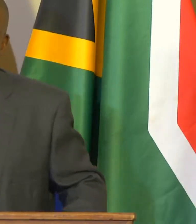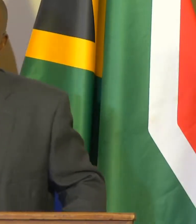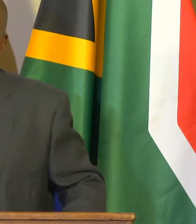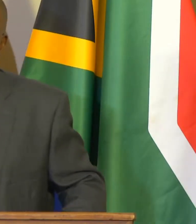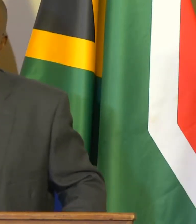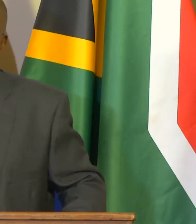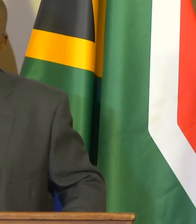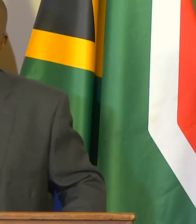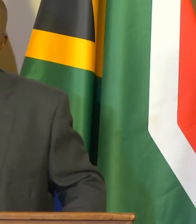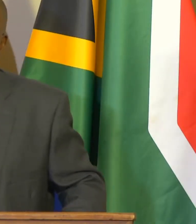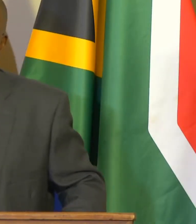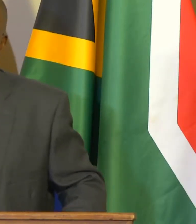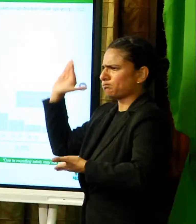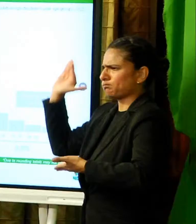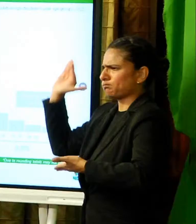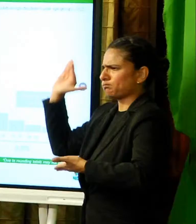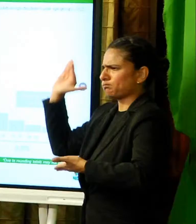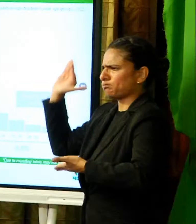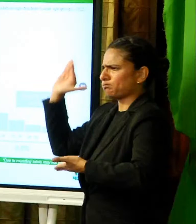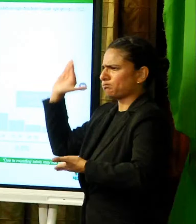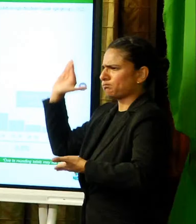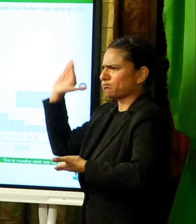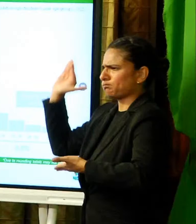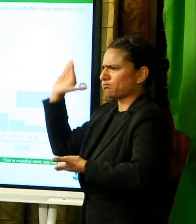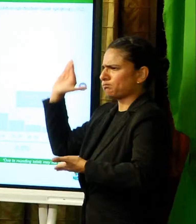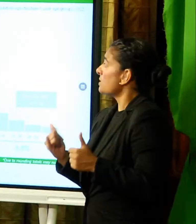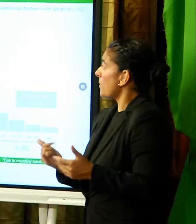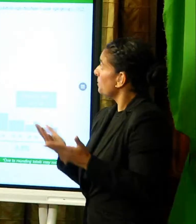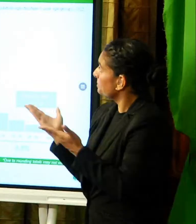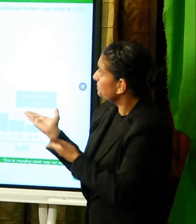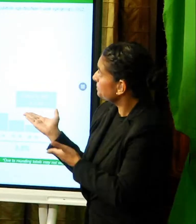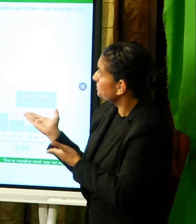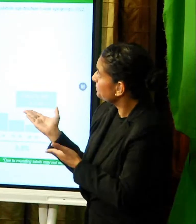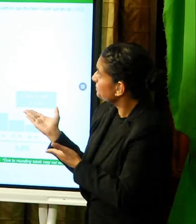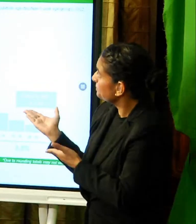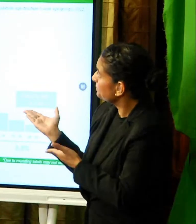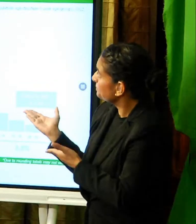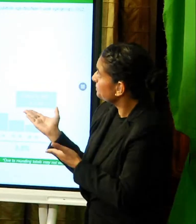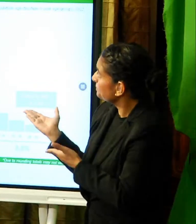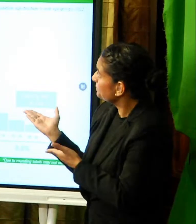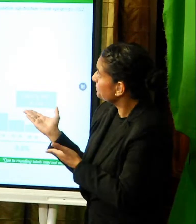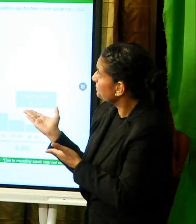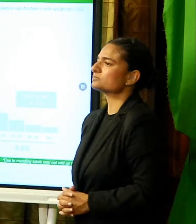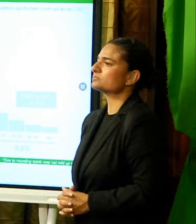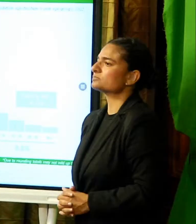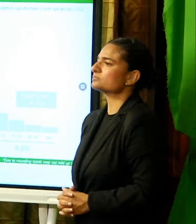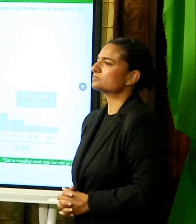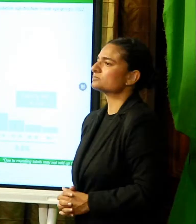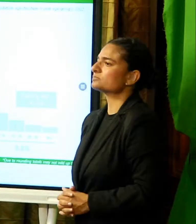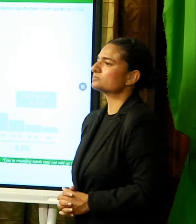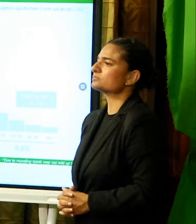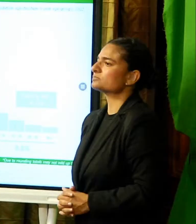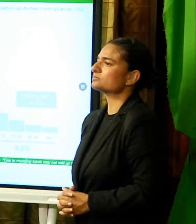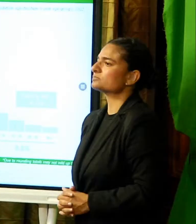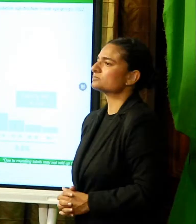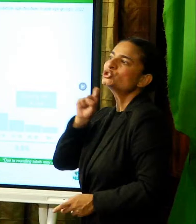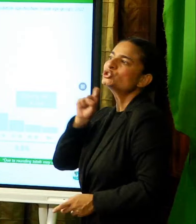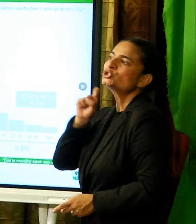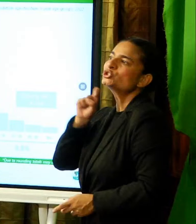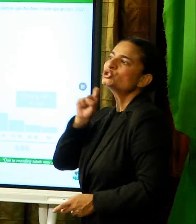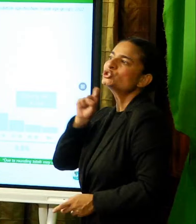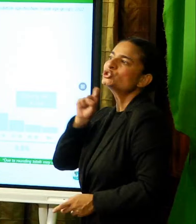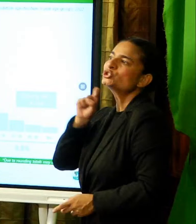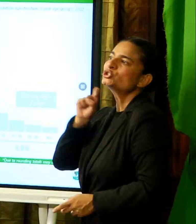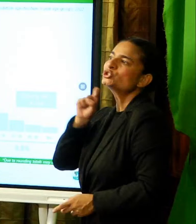us age cohorts. Children 0 to 14 years sitting at 16.4 million, accounting